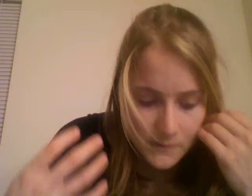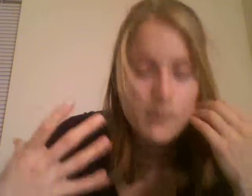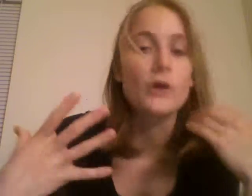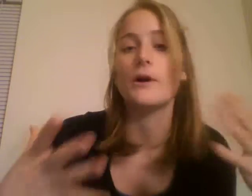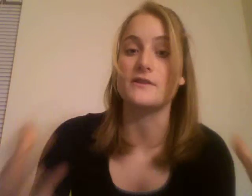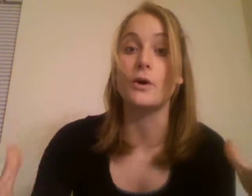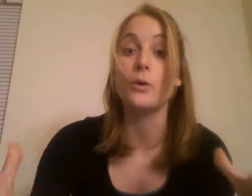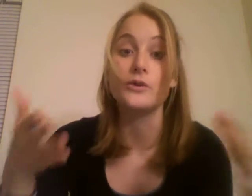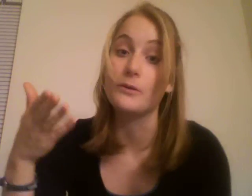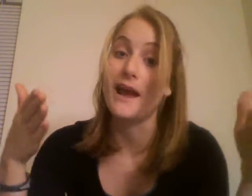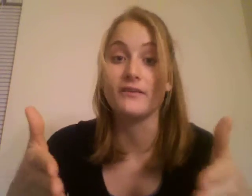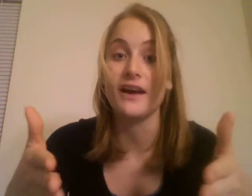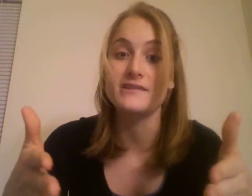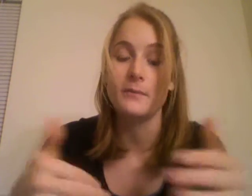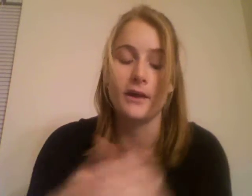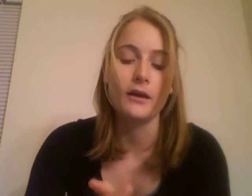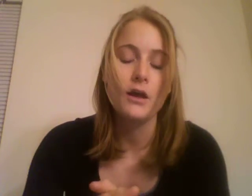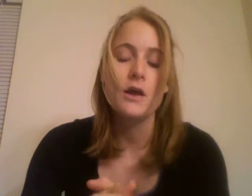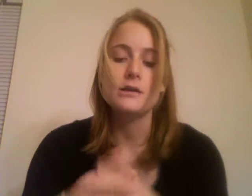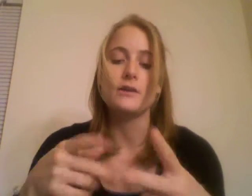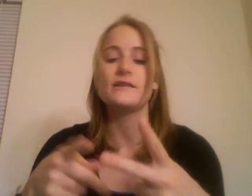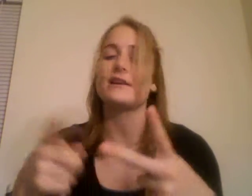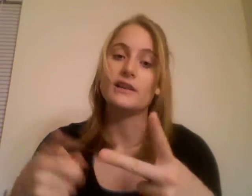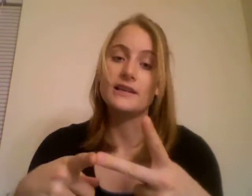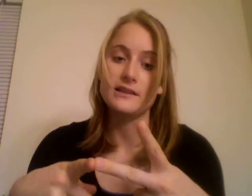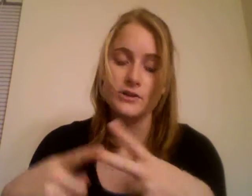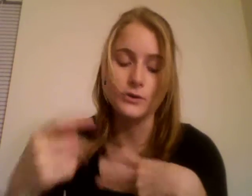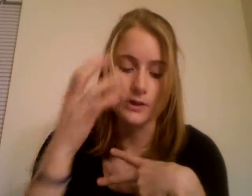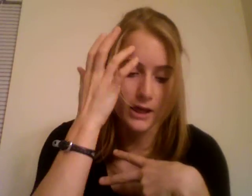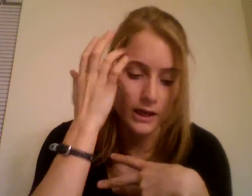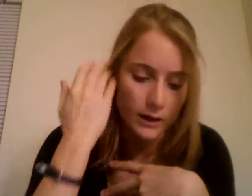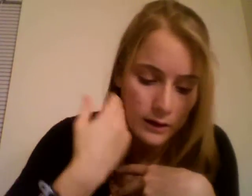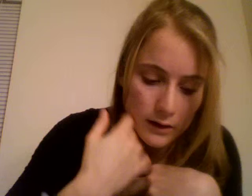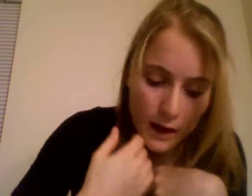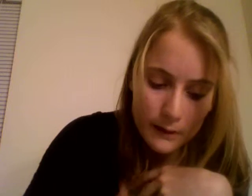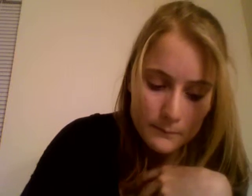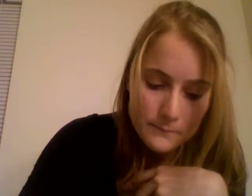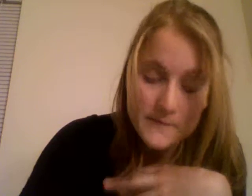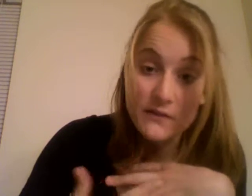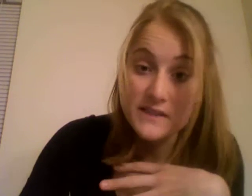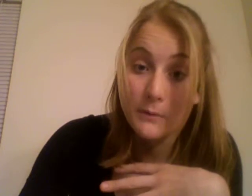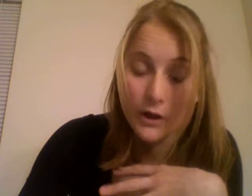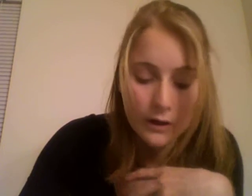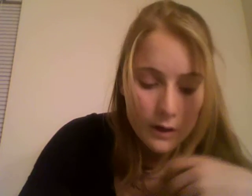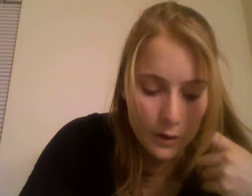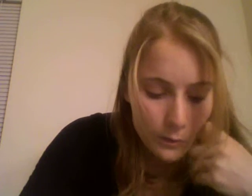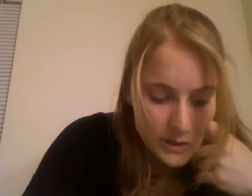smaller parts of the whole, you're magnifying something. So this actually leads into the self-similar, which